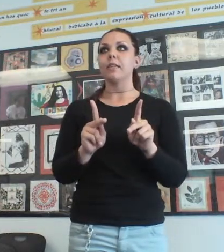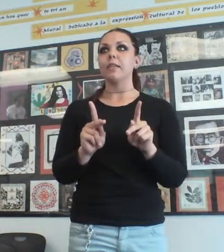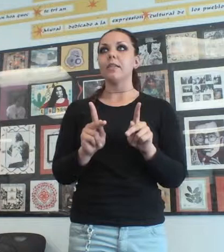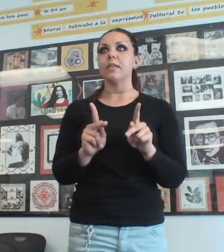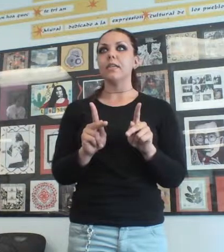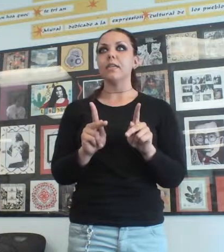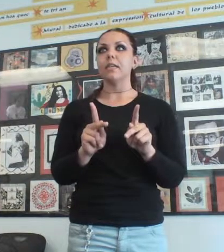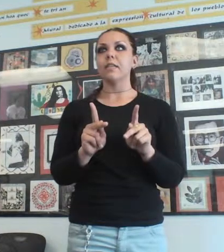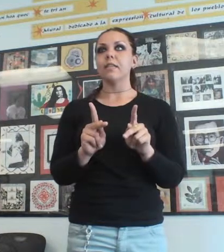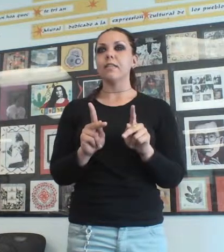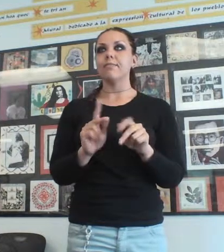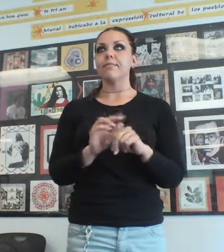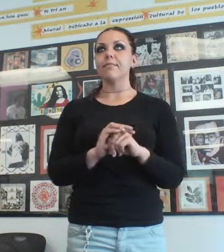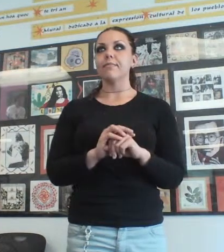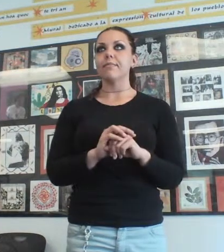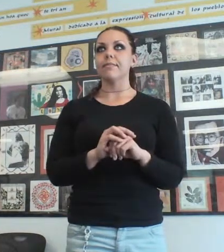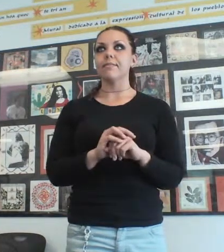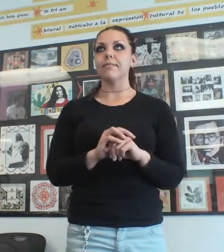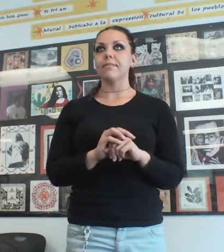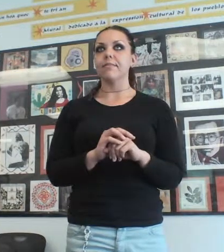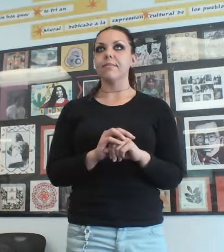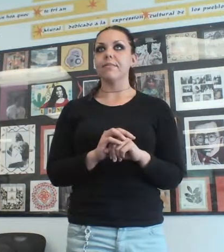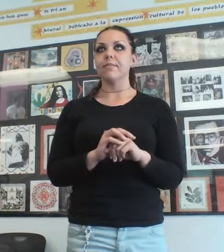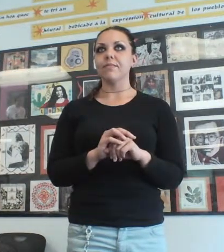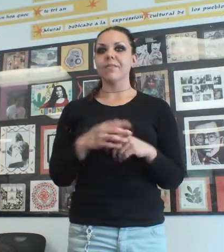think. You do have my blood there to sit with me.